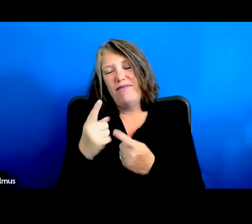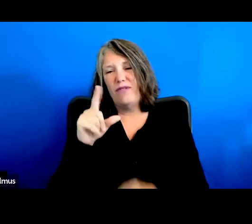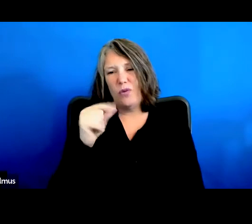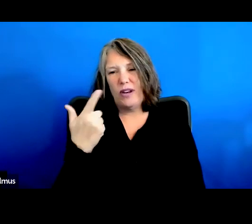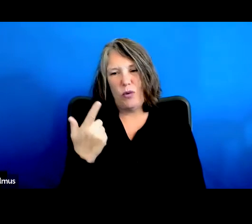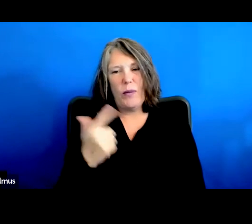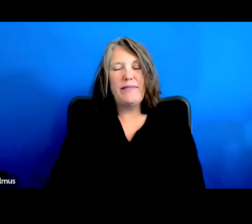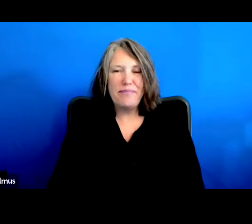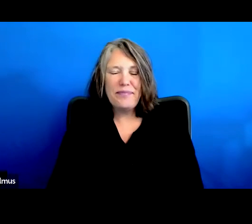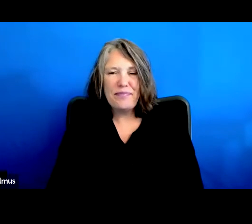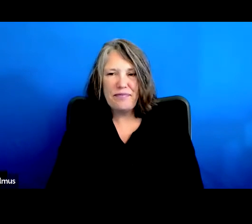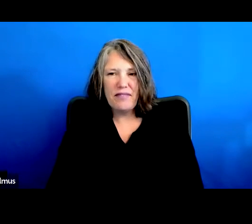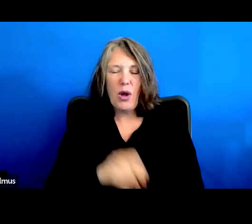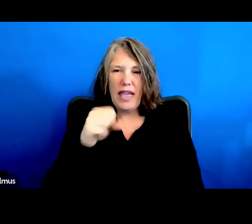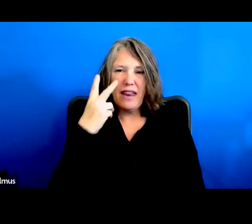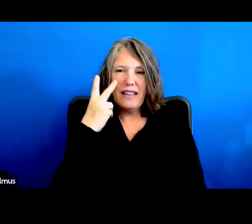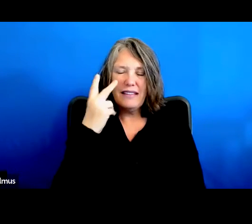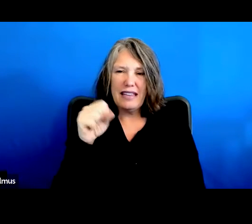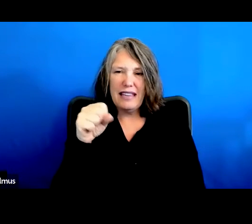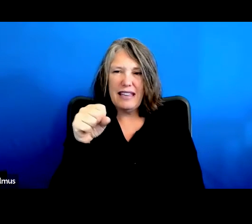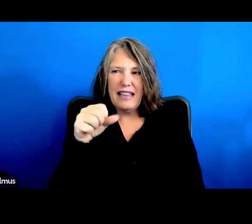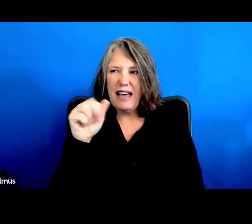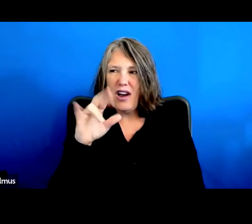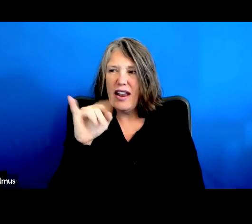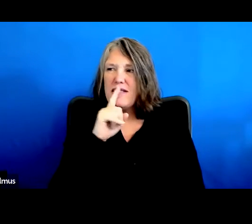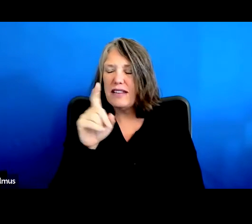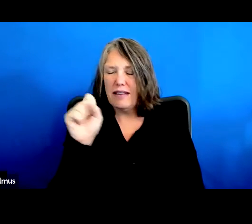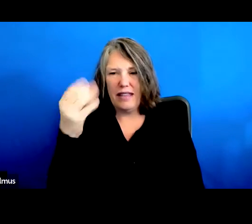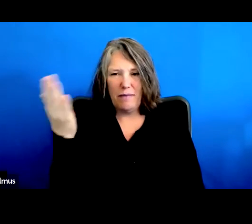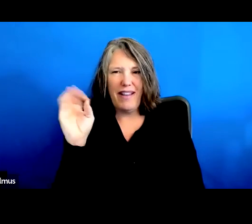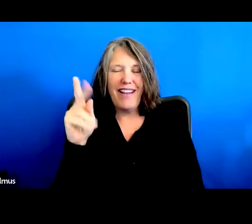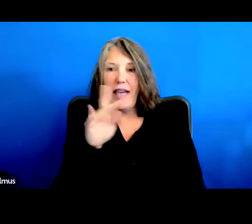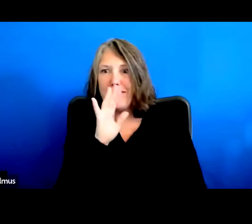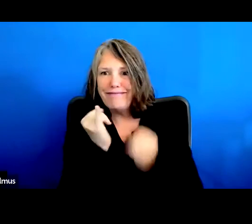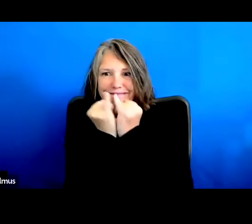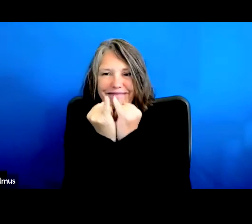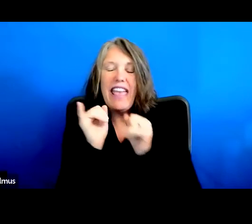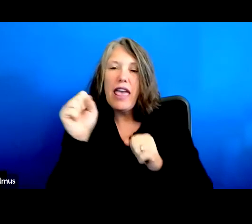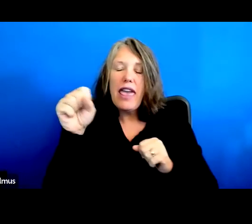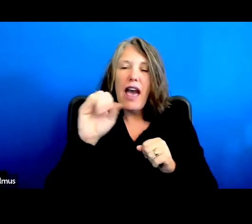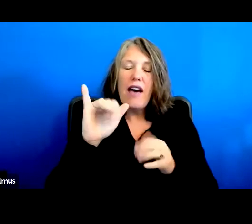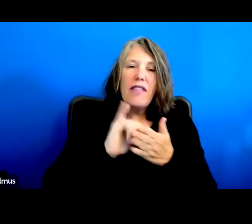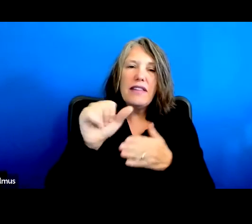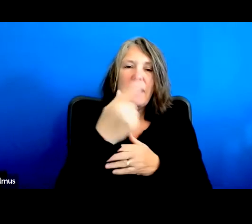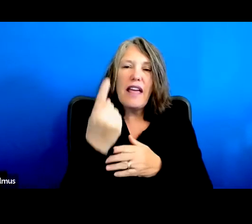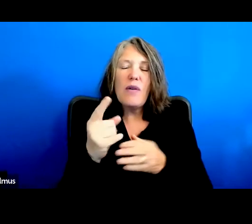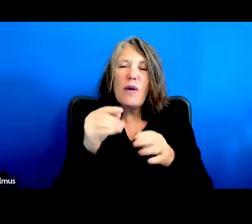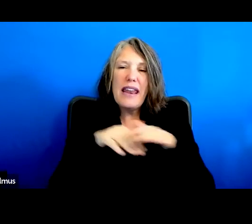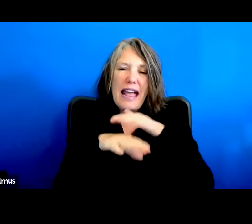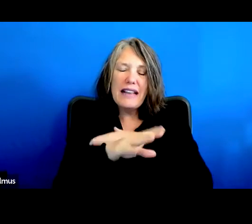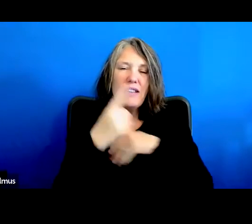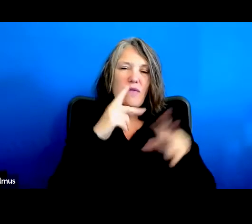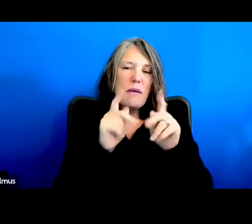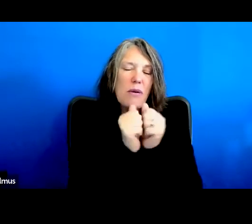2021. Oh yeah, and I see Aaron is on top of that. Yeah, and this is another one. Access measures of people with